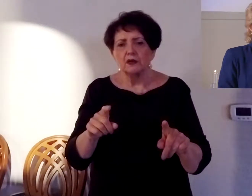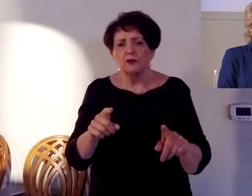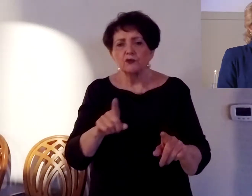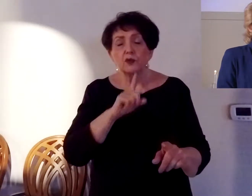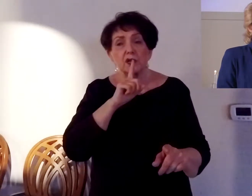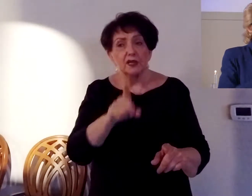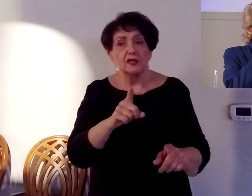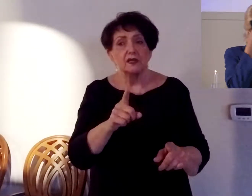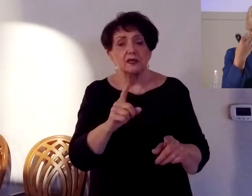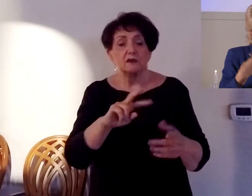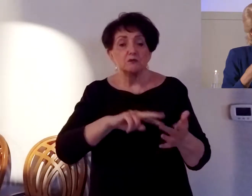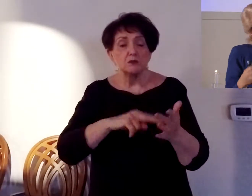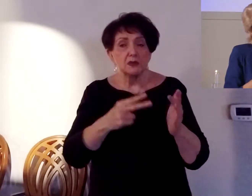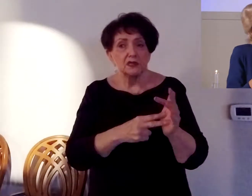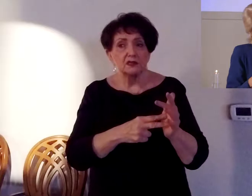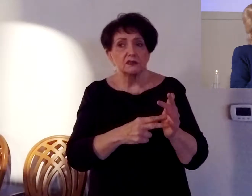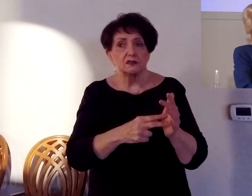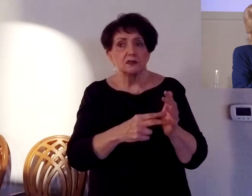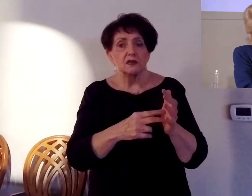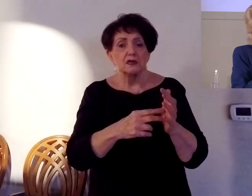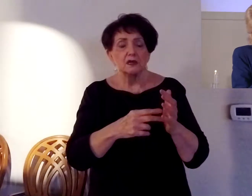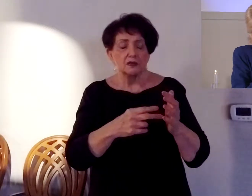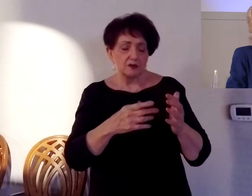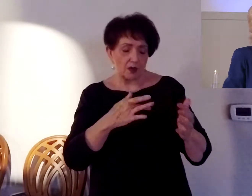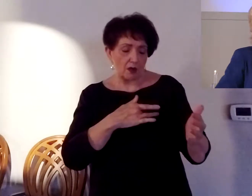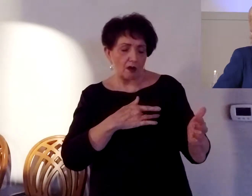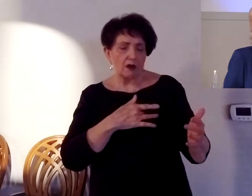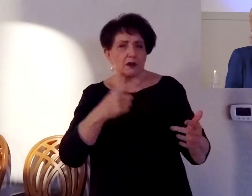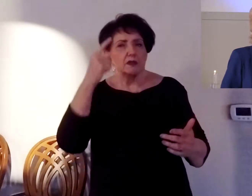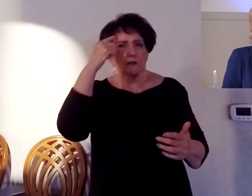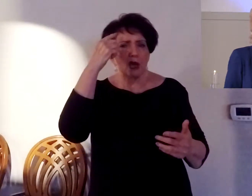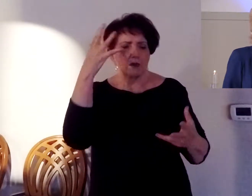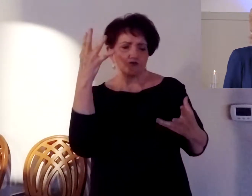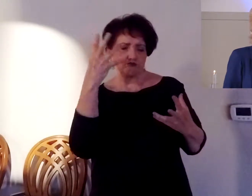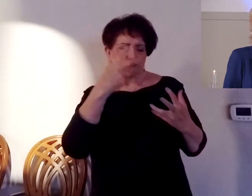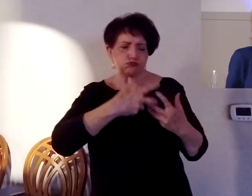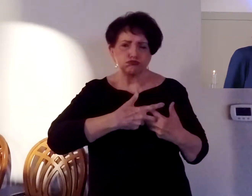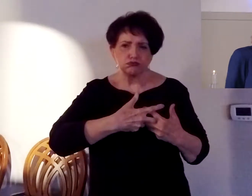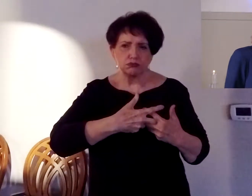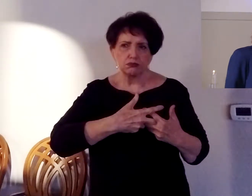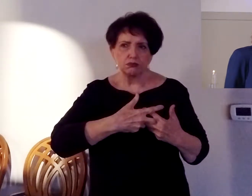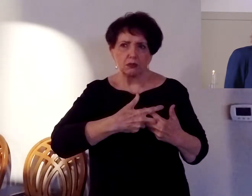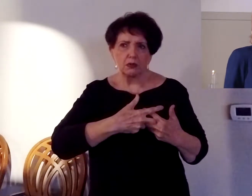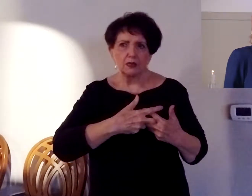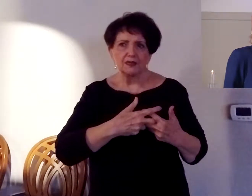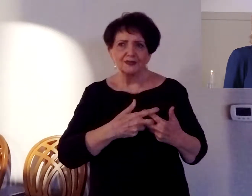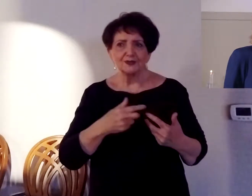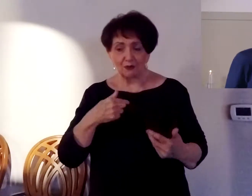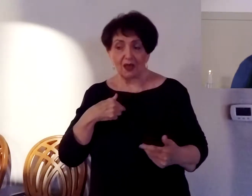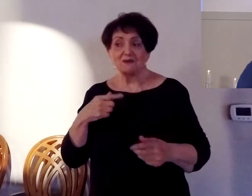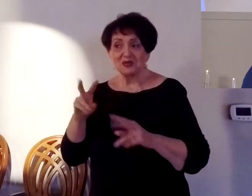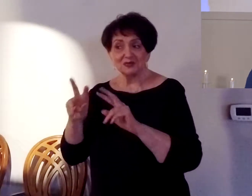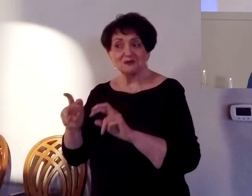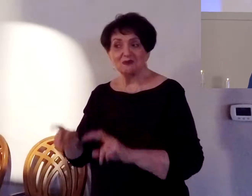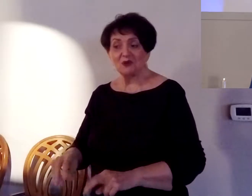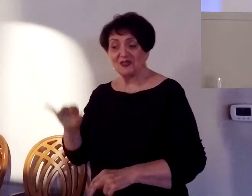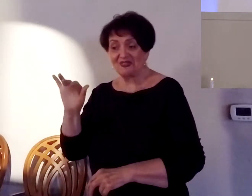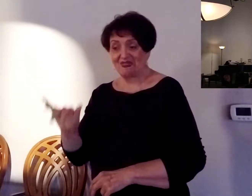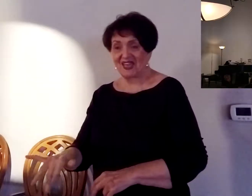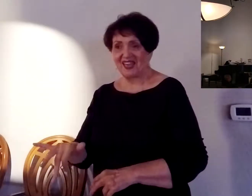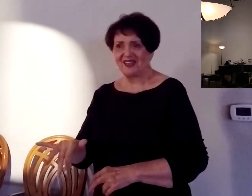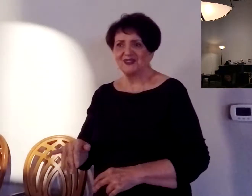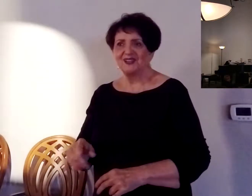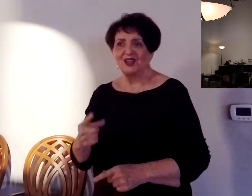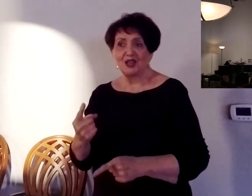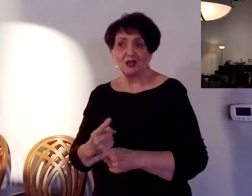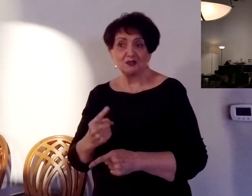two. And so, yeah, so those are all the places where I'm exploring. Well, as usual,